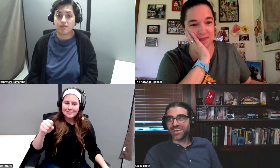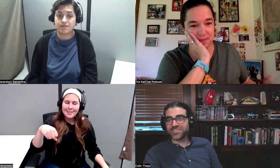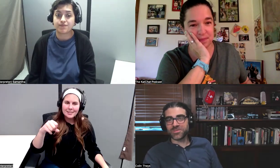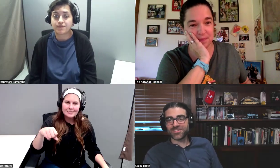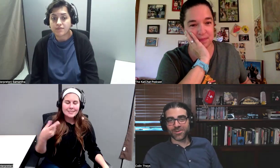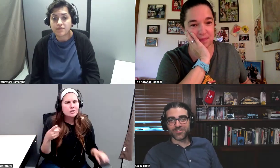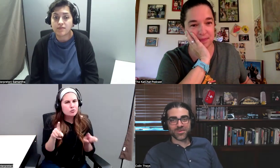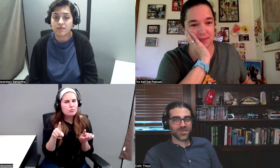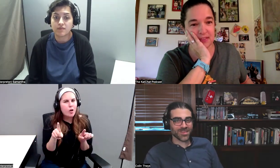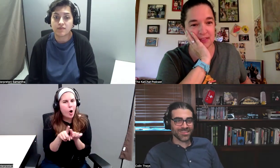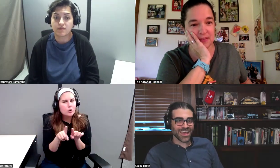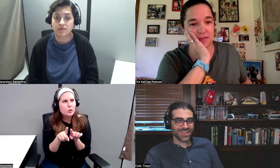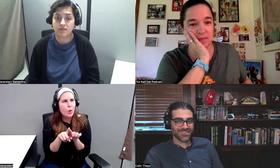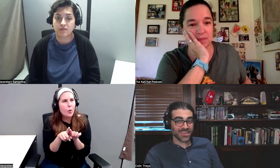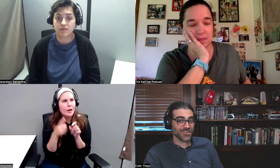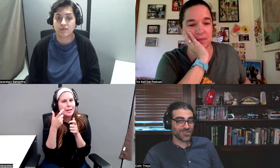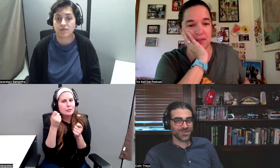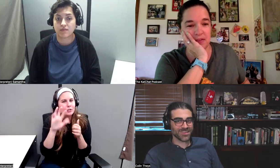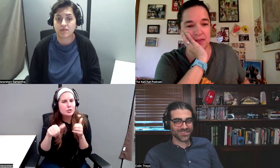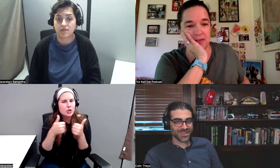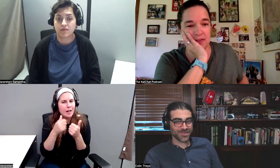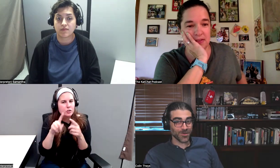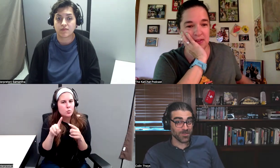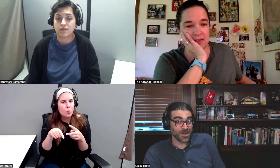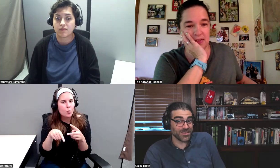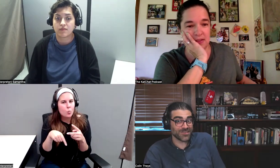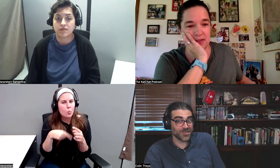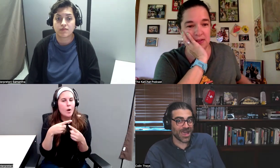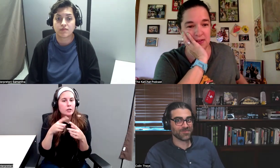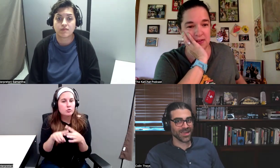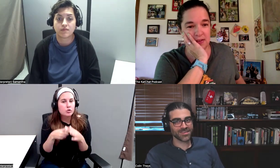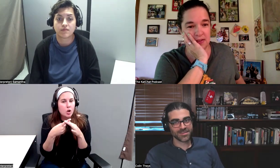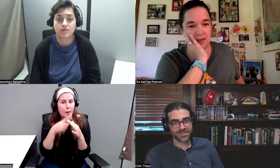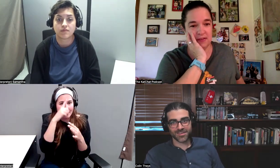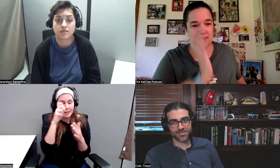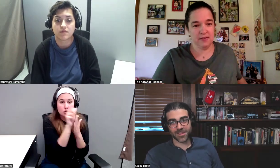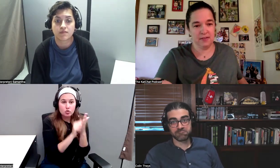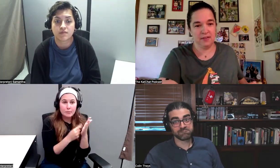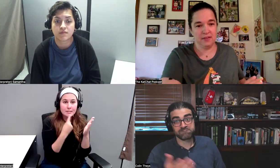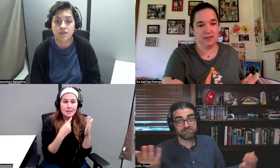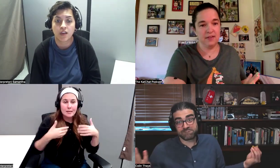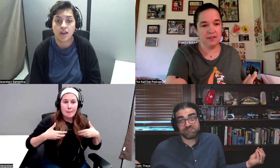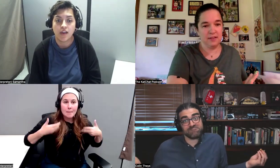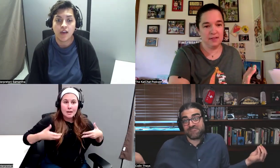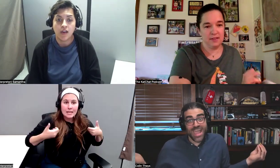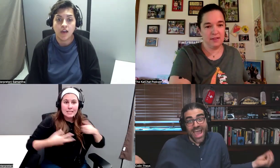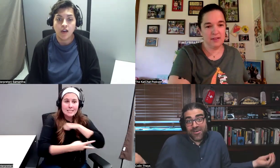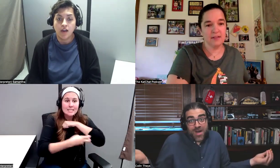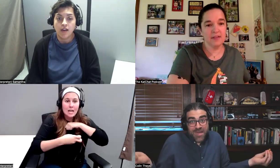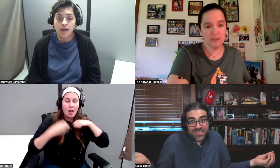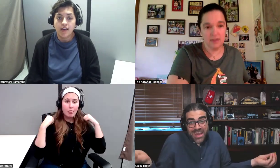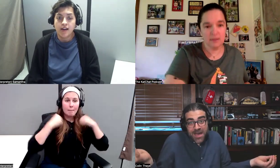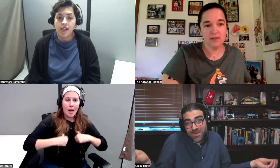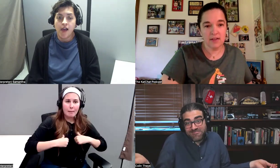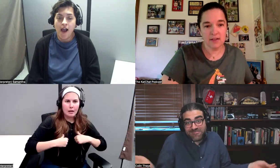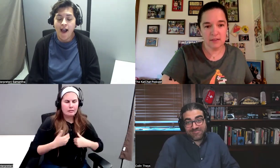interesting challenge when you start off doing something like that. And it's like in the script, it says, like, the monkeys steal the backpack. And you're like, how do